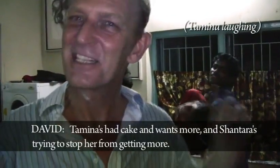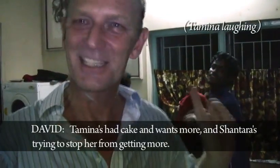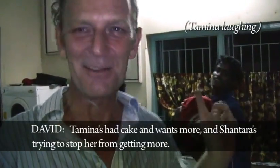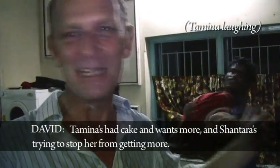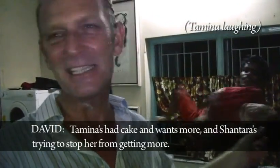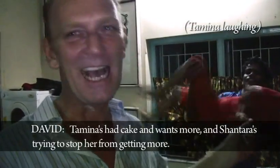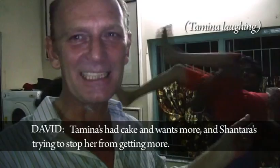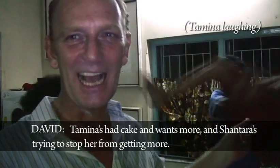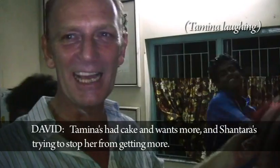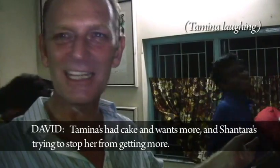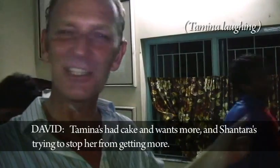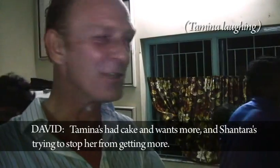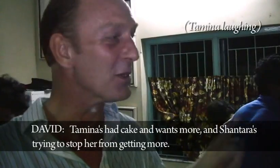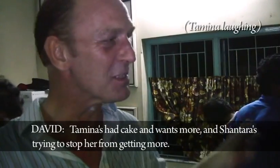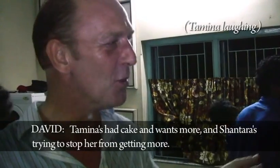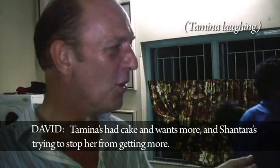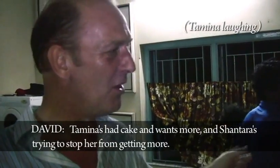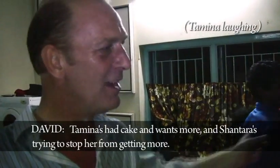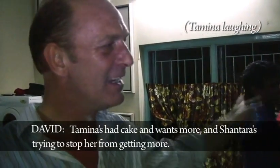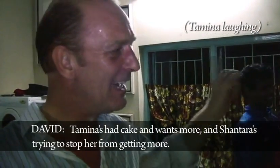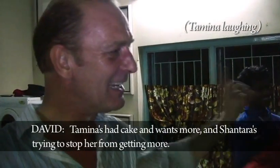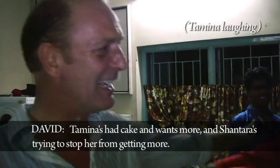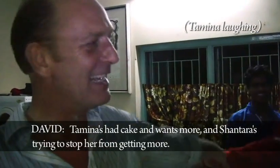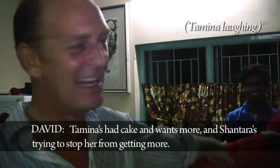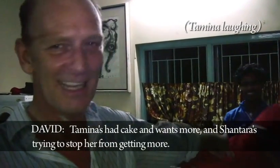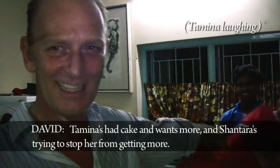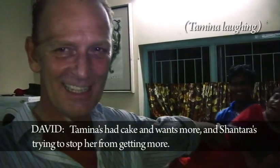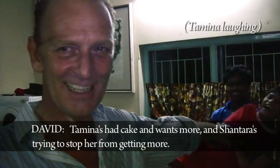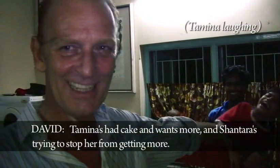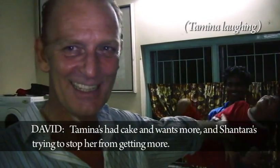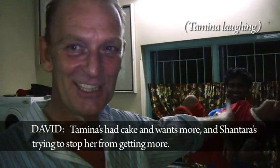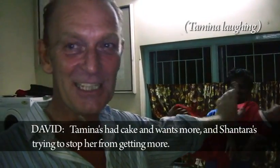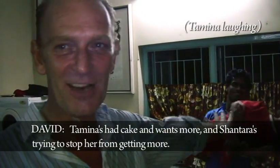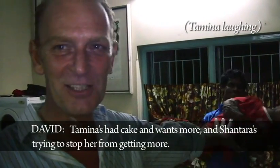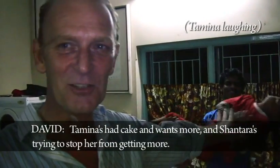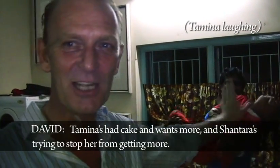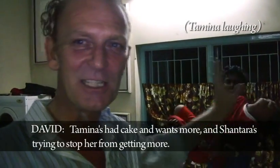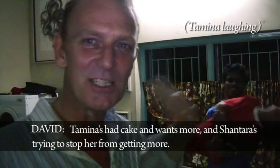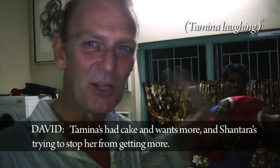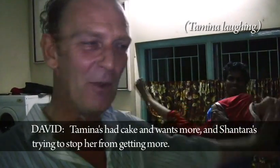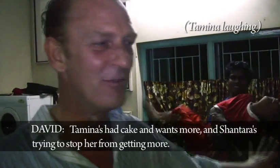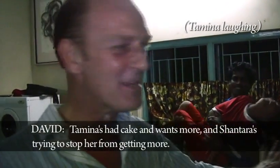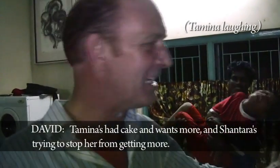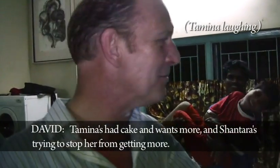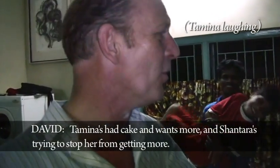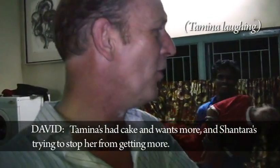Tamina's had cake and she wants more, and Shantara's trying to stop her from getting more.